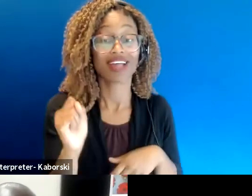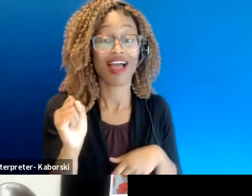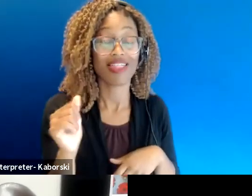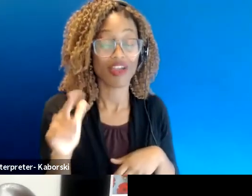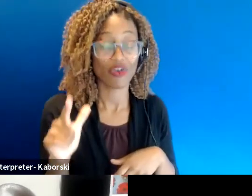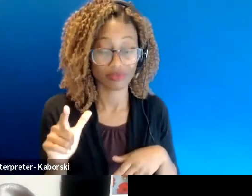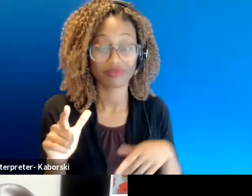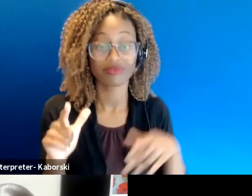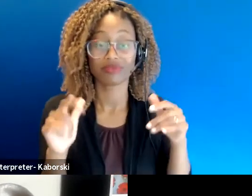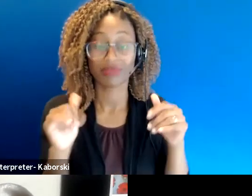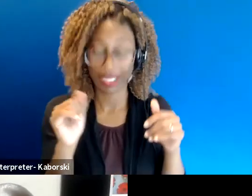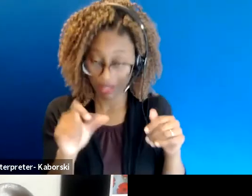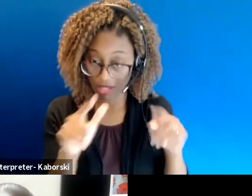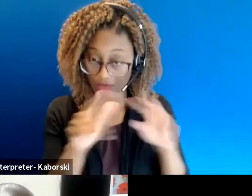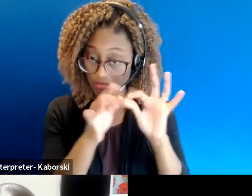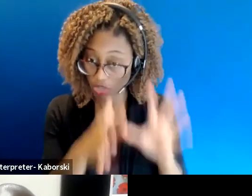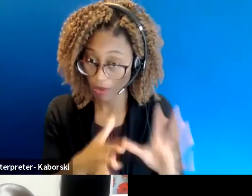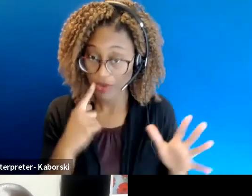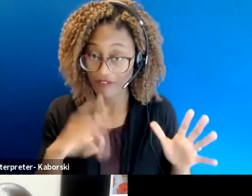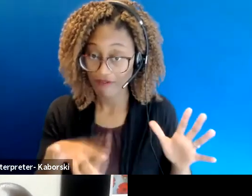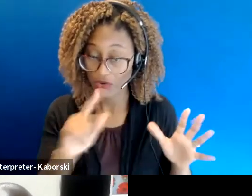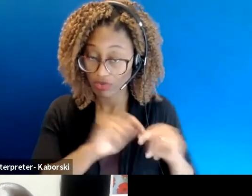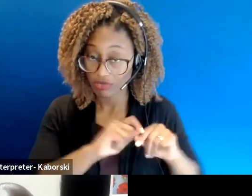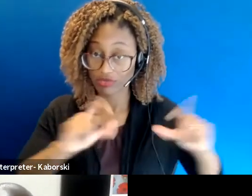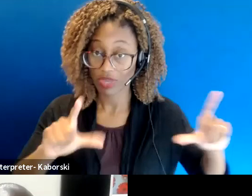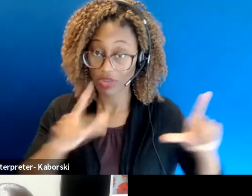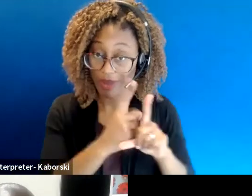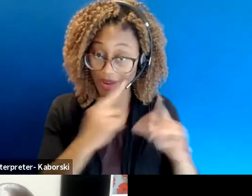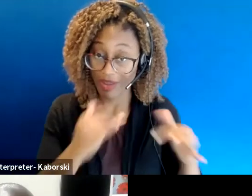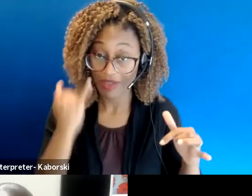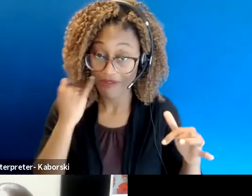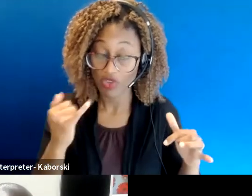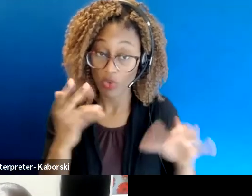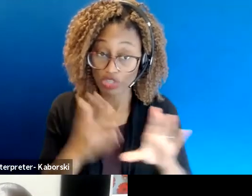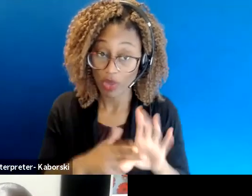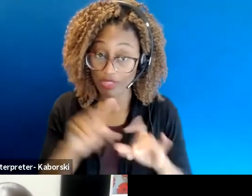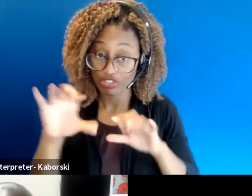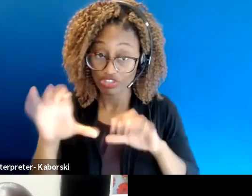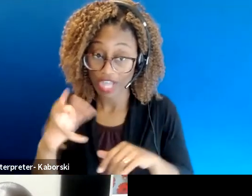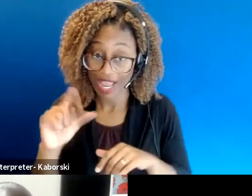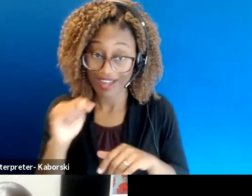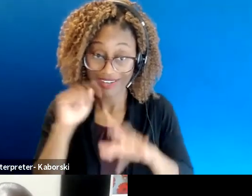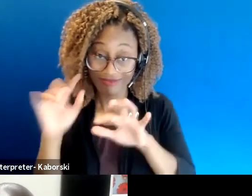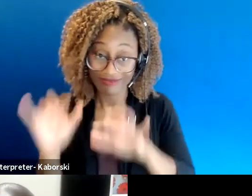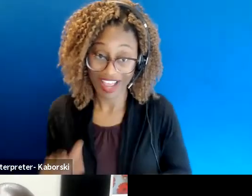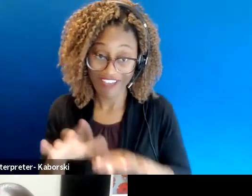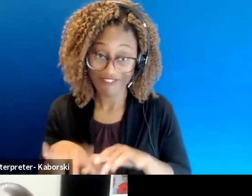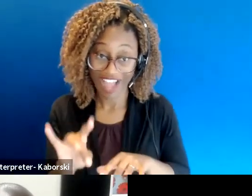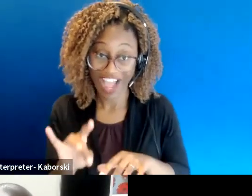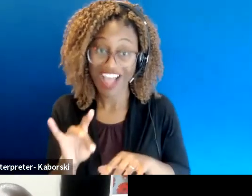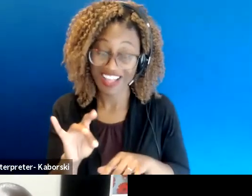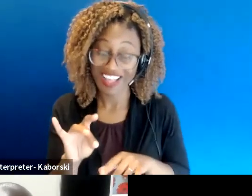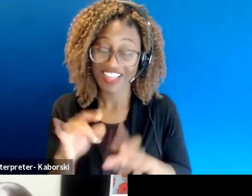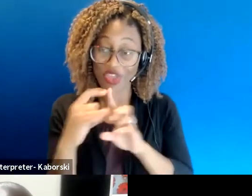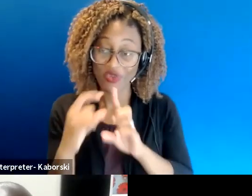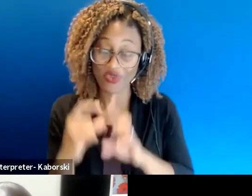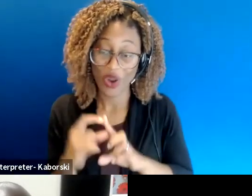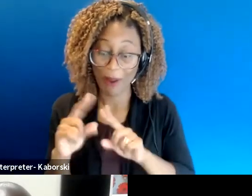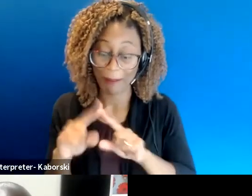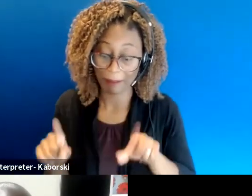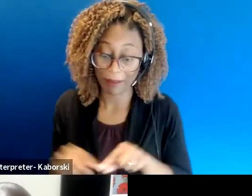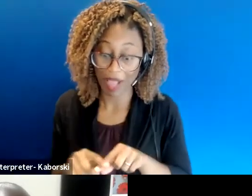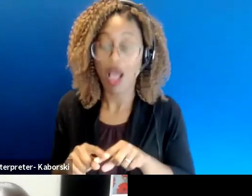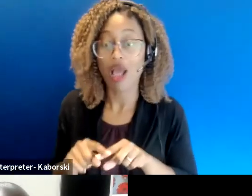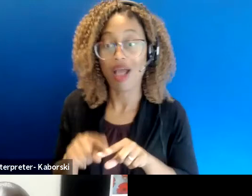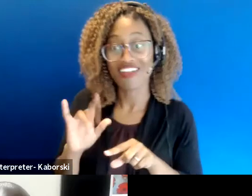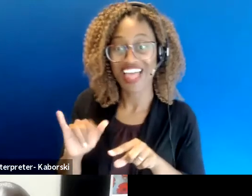can find the interpreter on the screen. To join into the chat, please find the word bubble in the same menu bar. Once that is